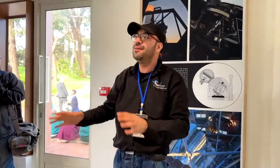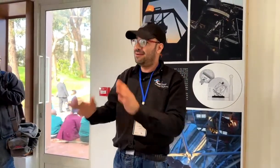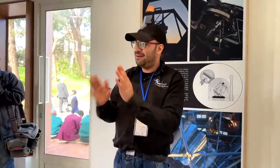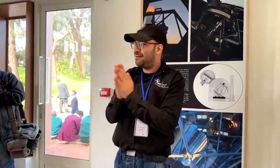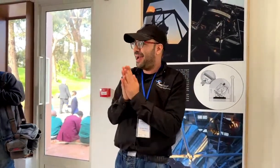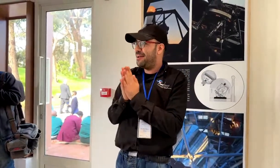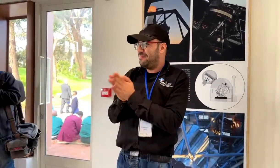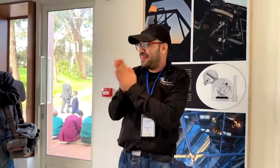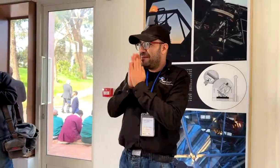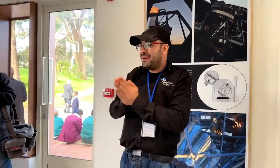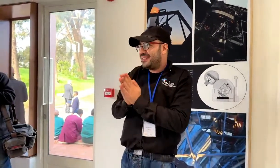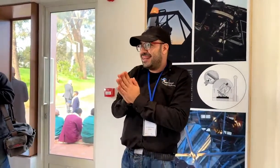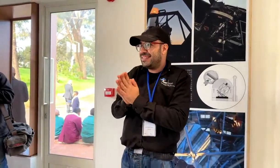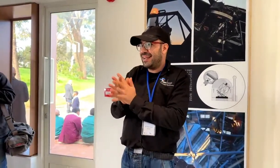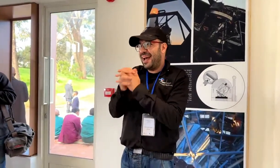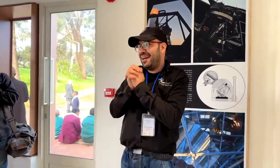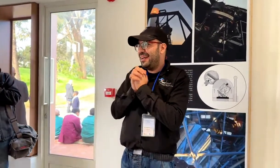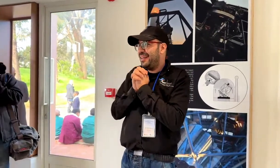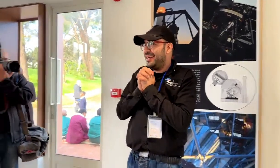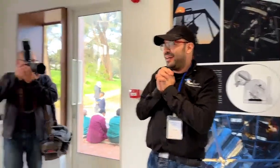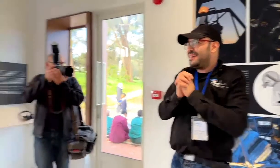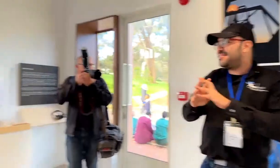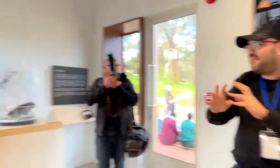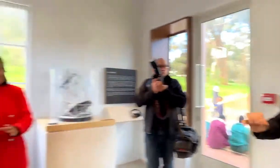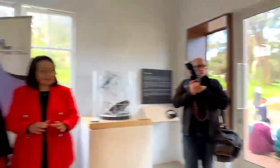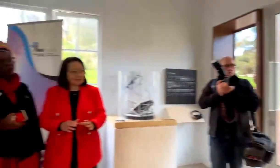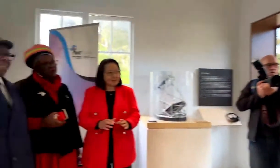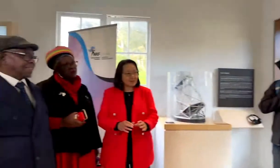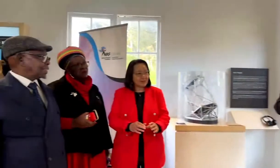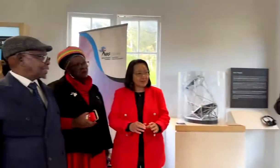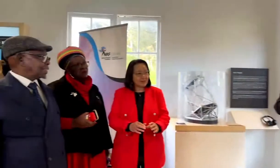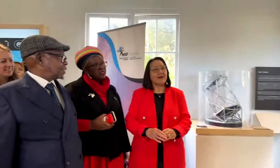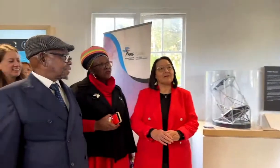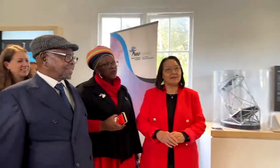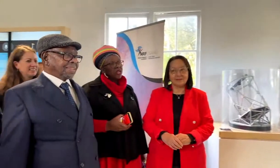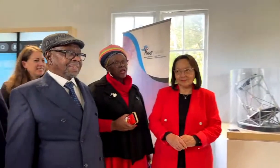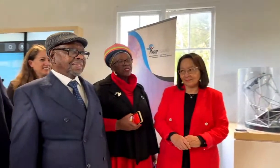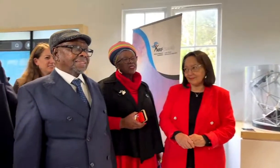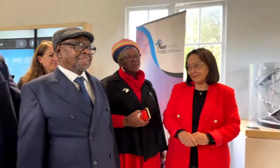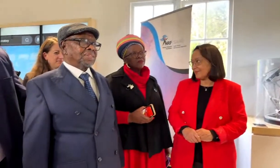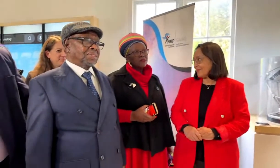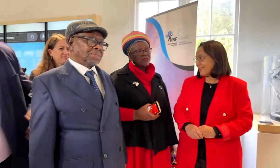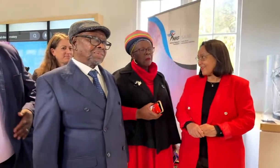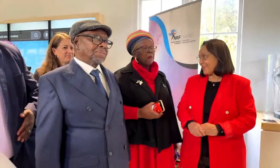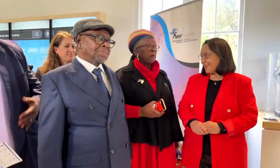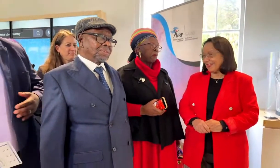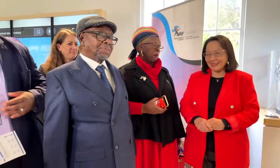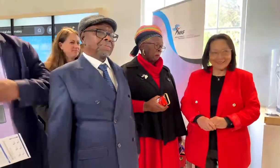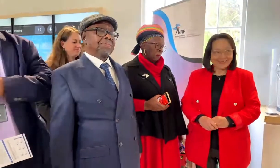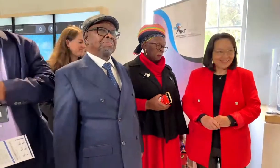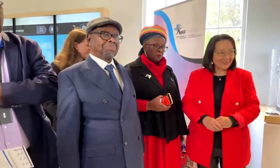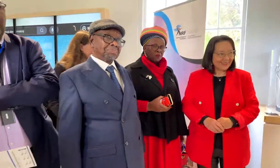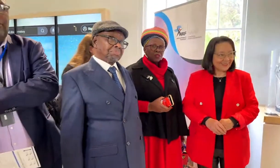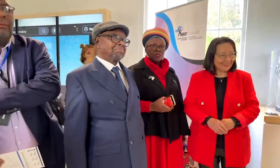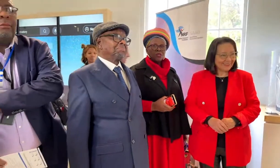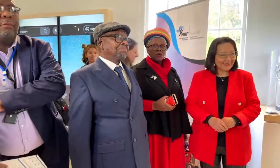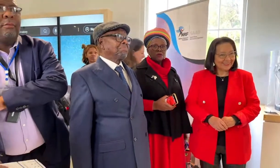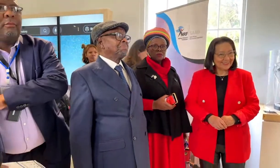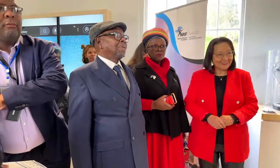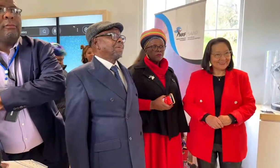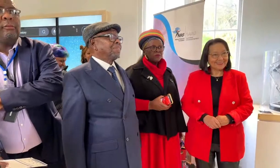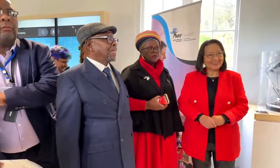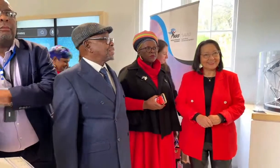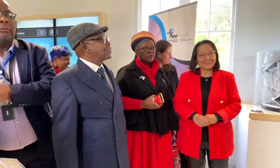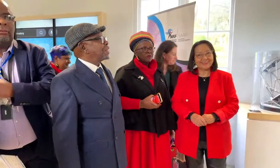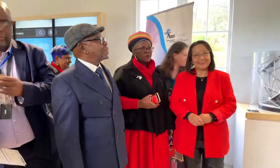surface. Okay, ministers? Spherical what? Spherical surface, spherical mirror. Right, thank you so